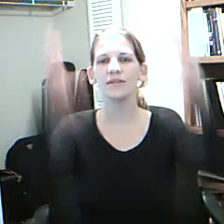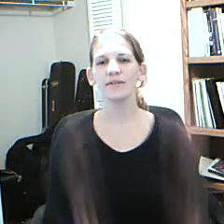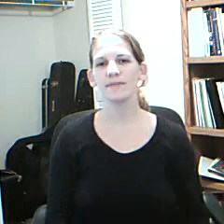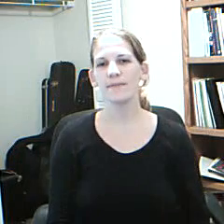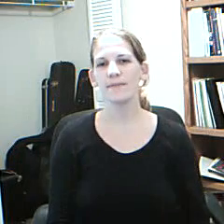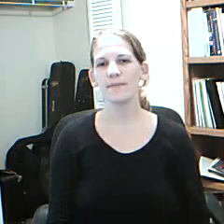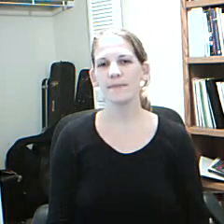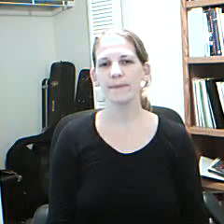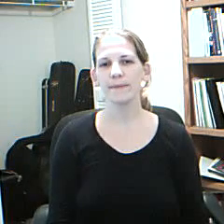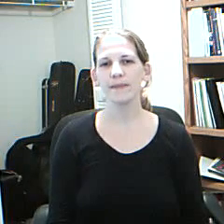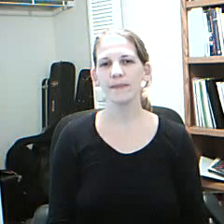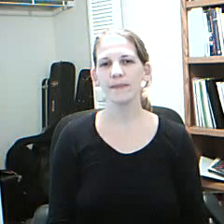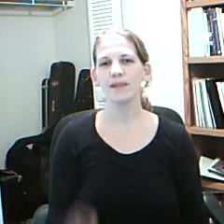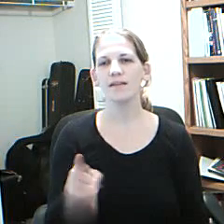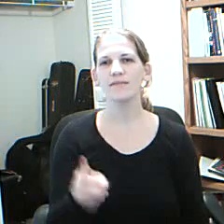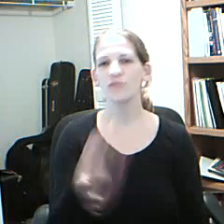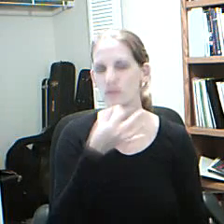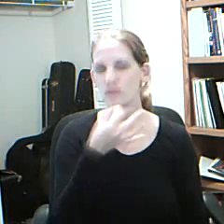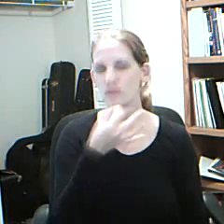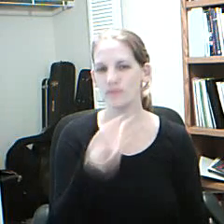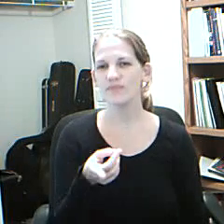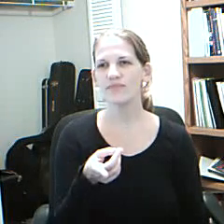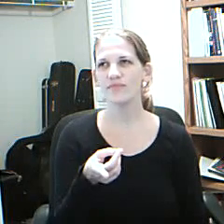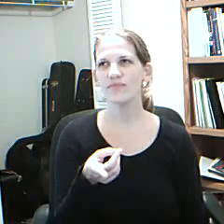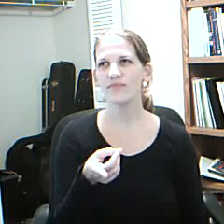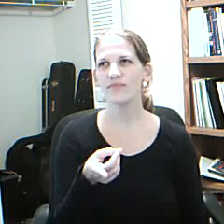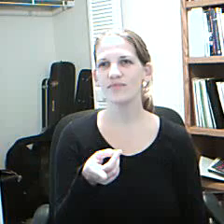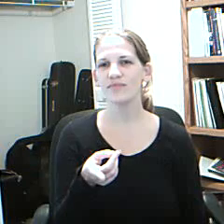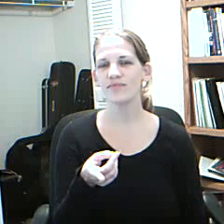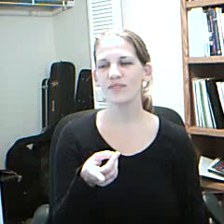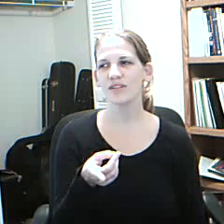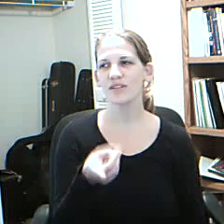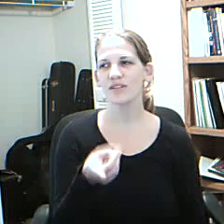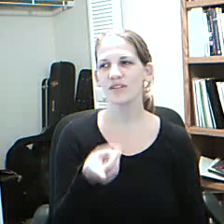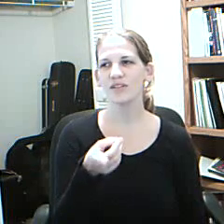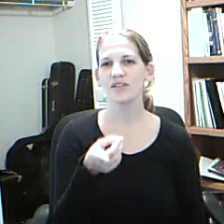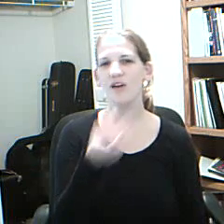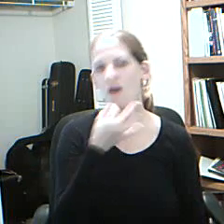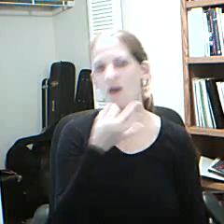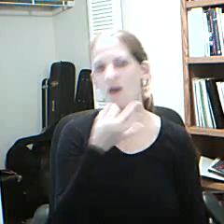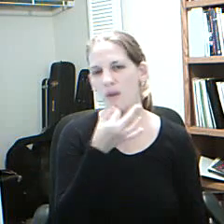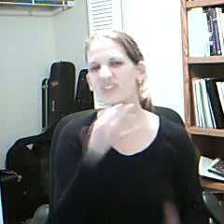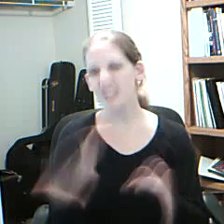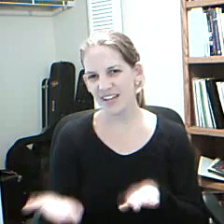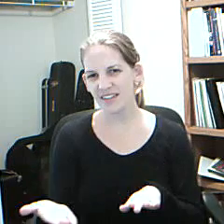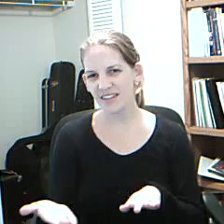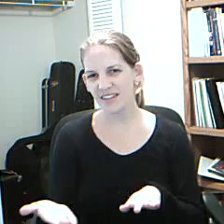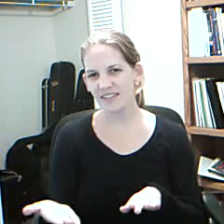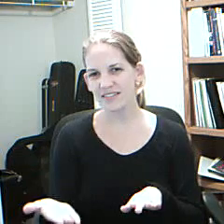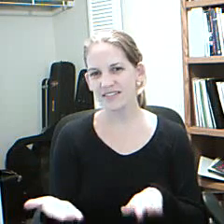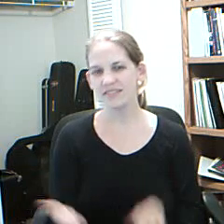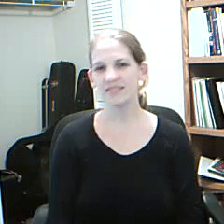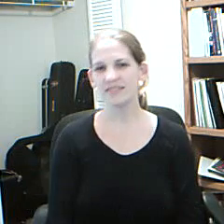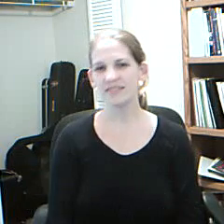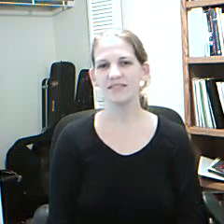some terminal illness. I just mean that you've lived a full life, and it's your time to check out. You know, when